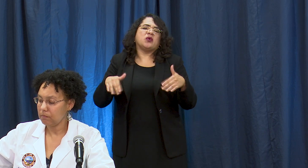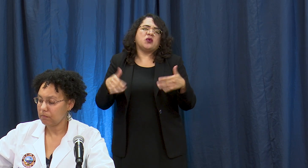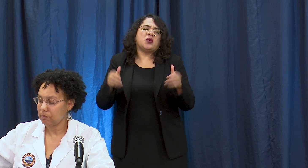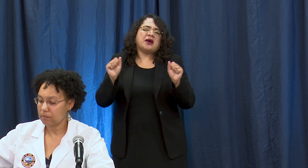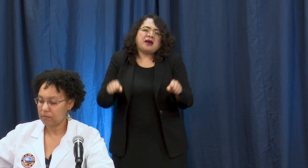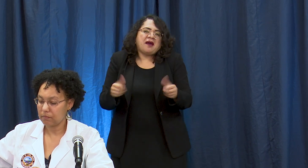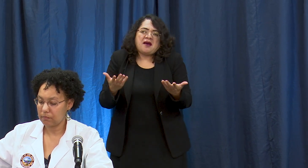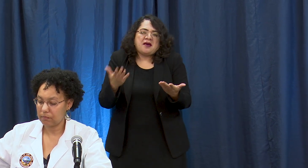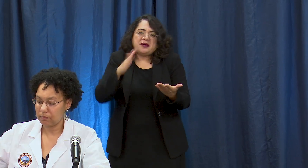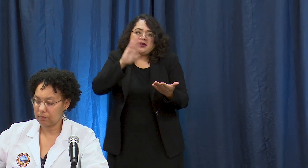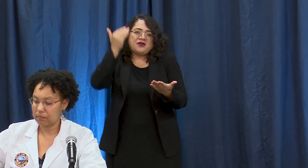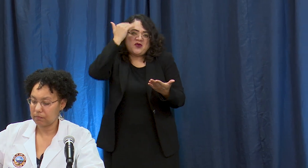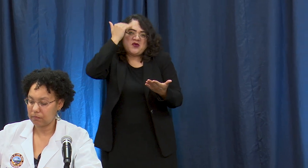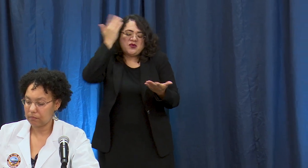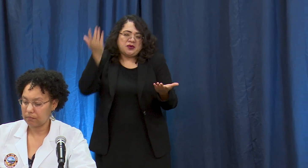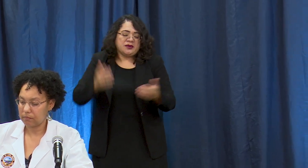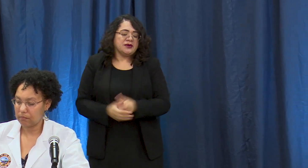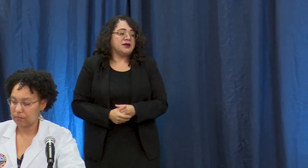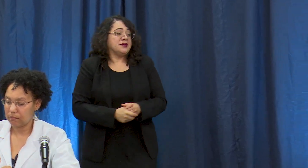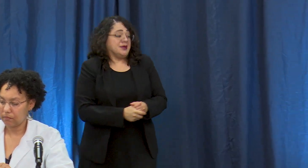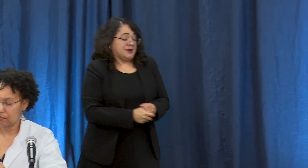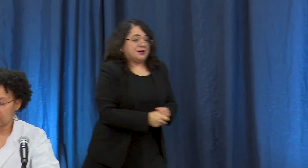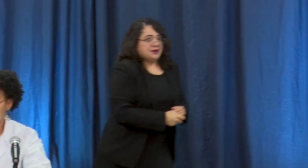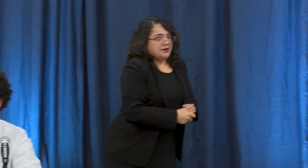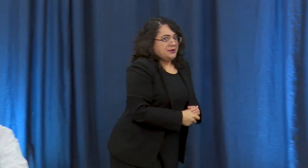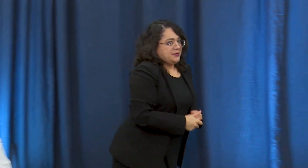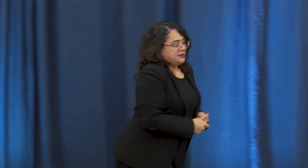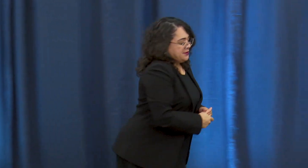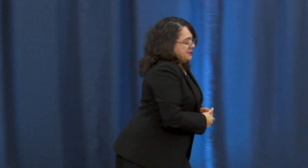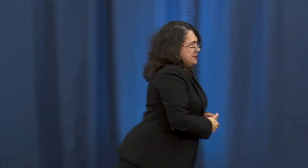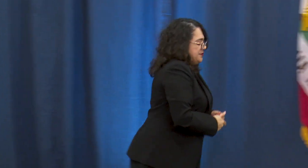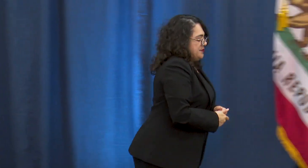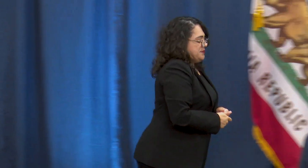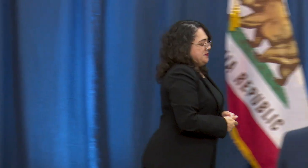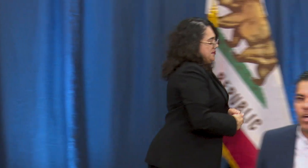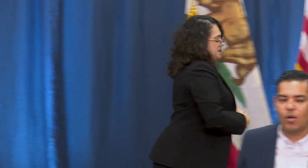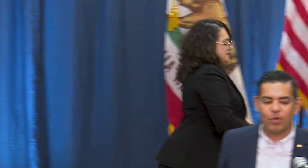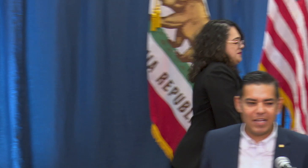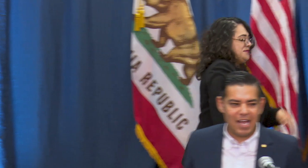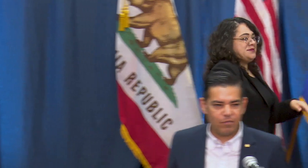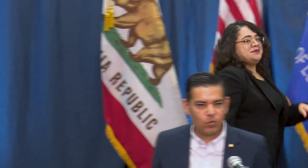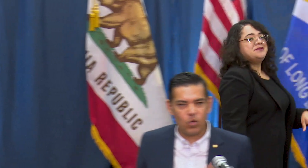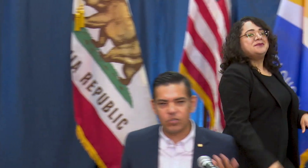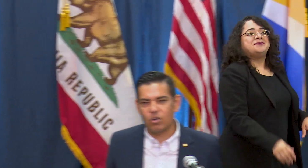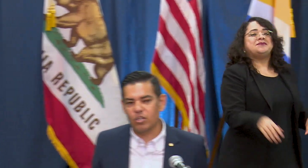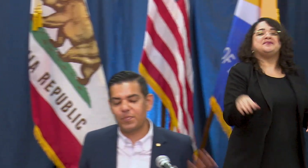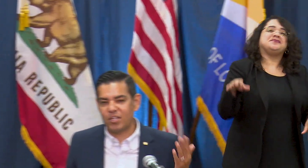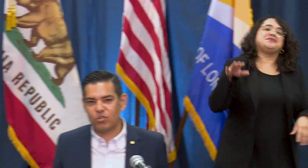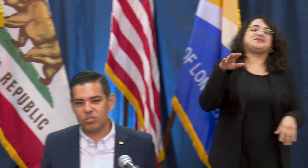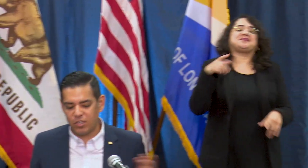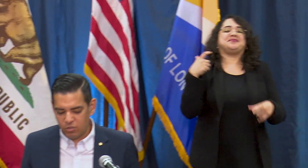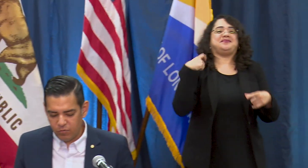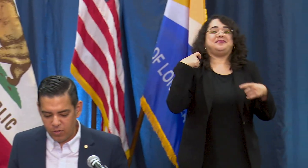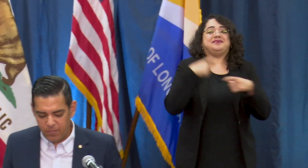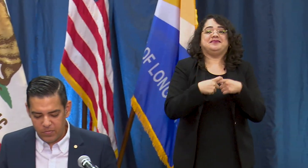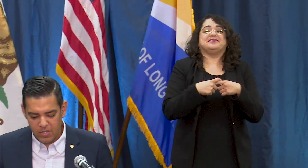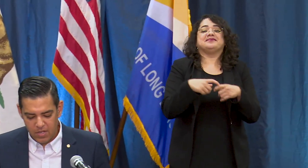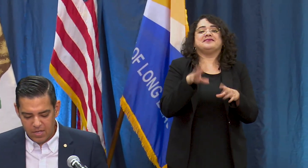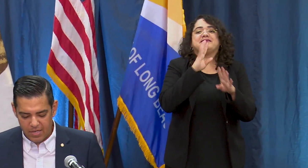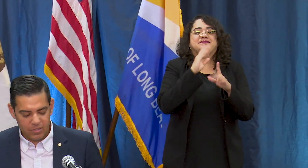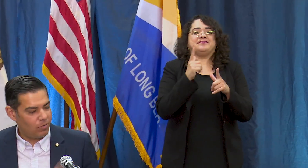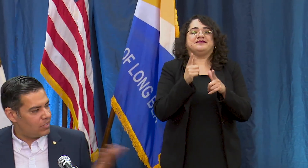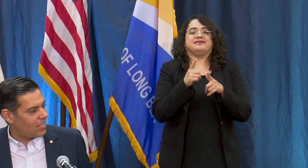Thank you, Dr. Davis. We're going to go ahead and go to our questions. And after that, we're going to have, of course, our Spanish translation